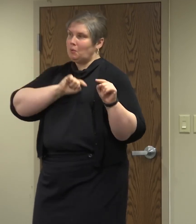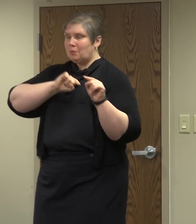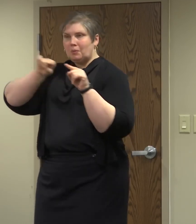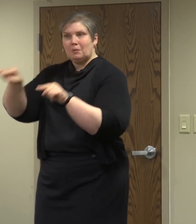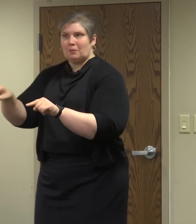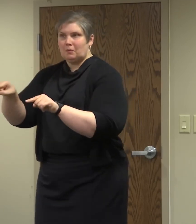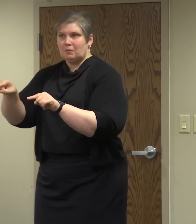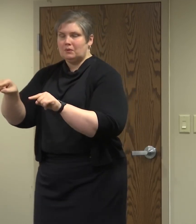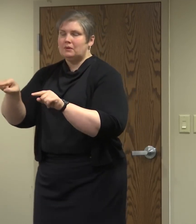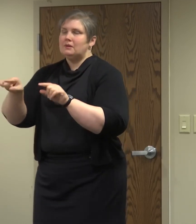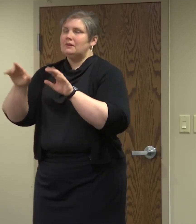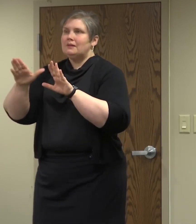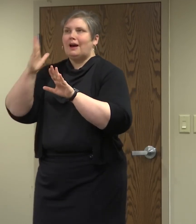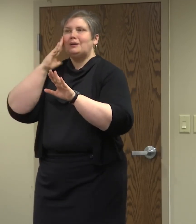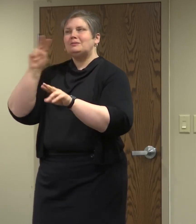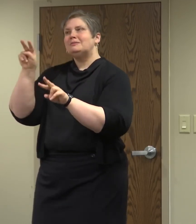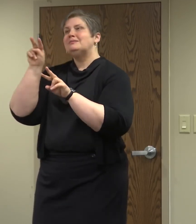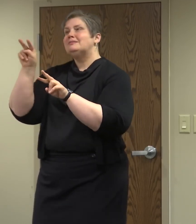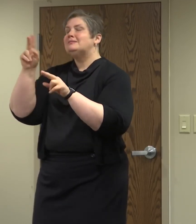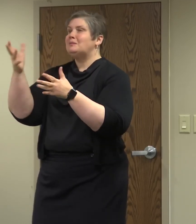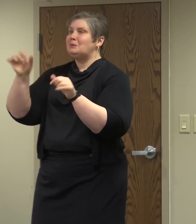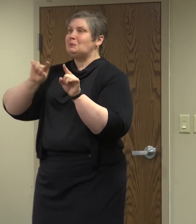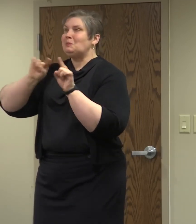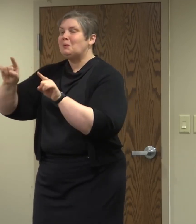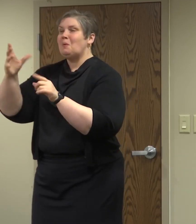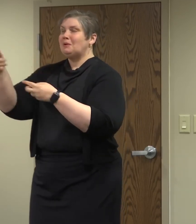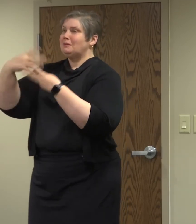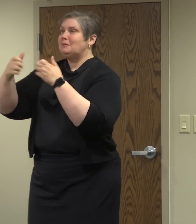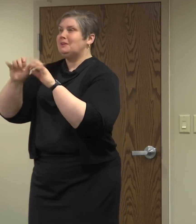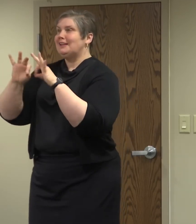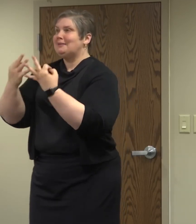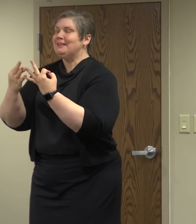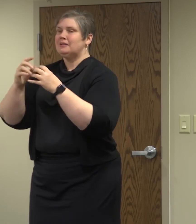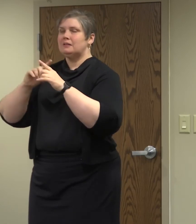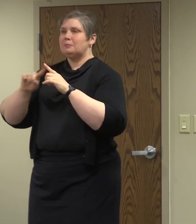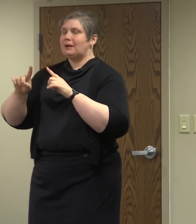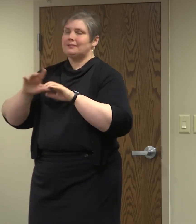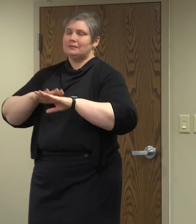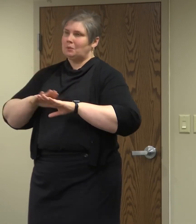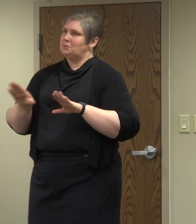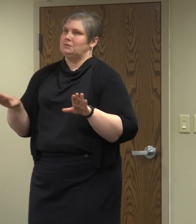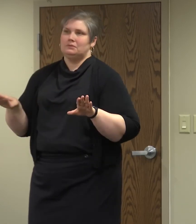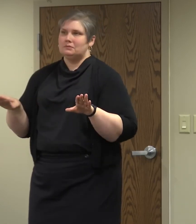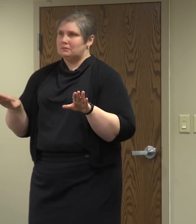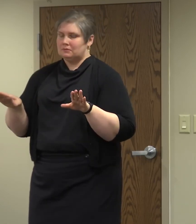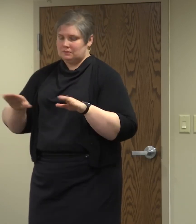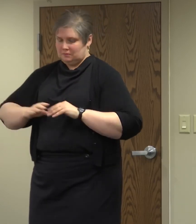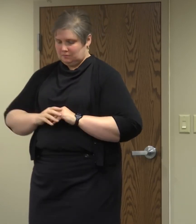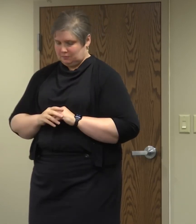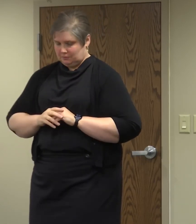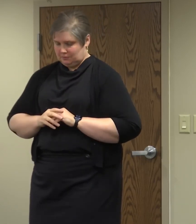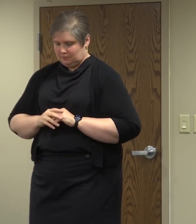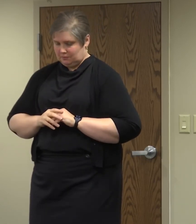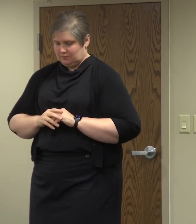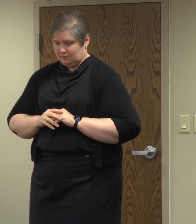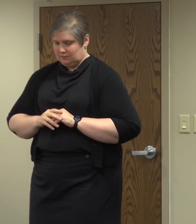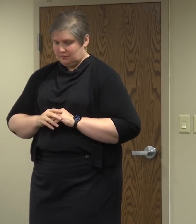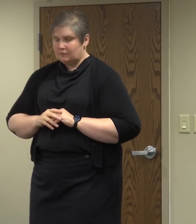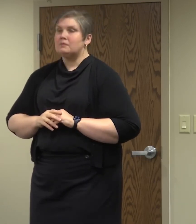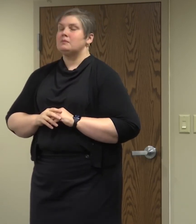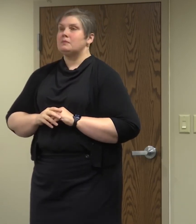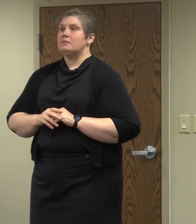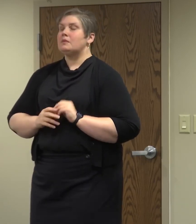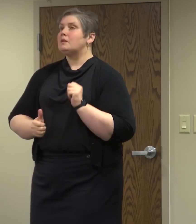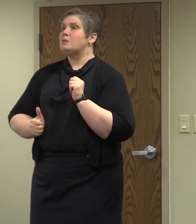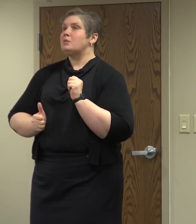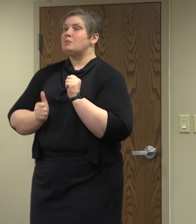see everyone, but now is not the time. Remember to review the guidelines for travel. We have said before, the safest way to get